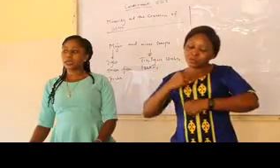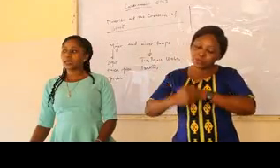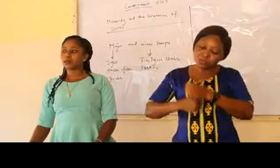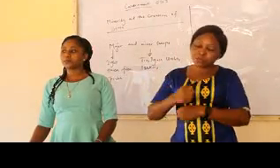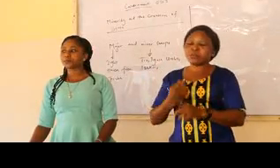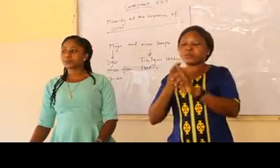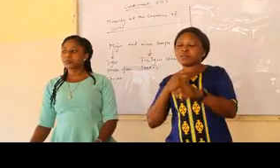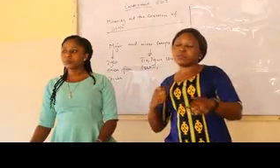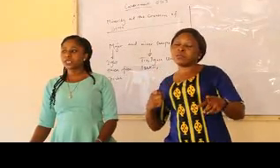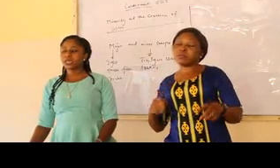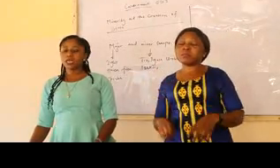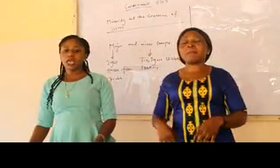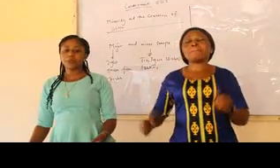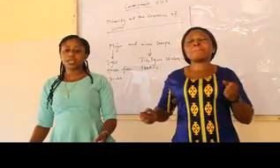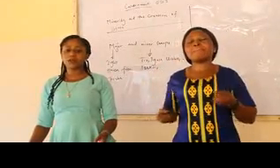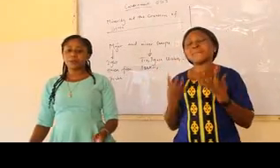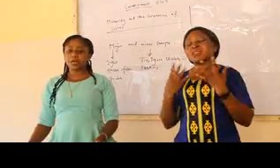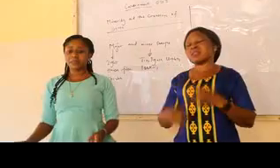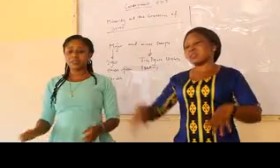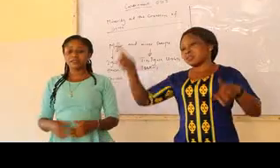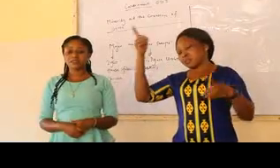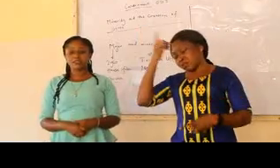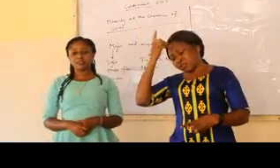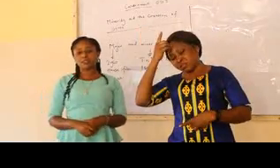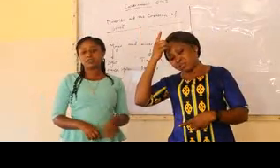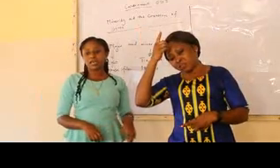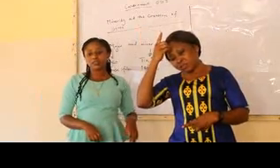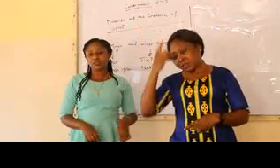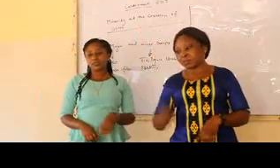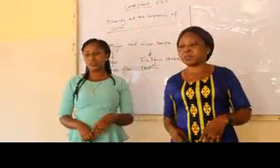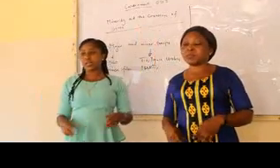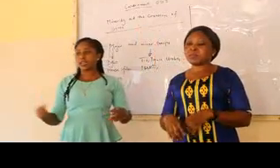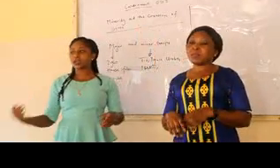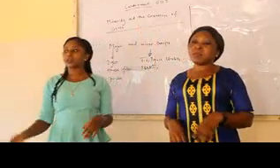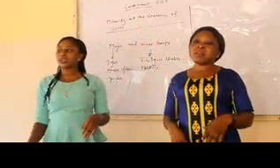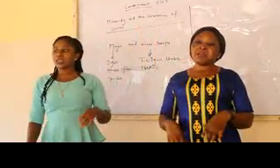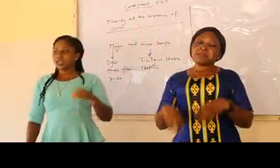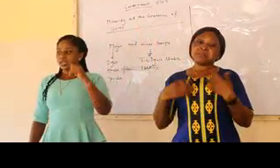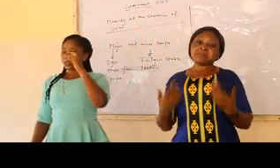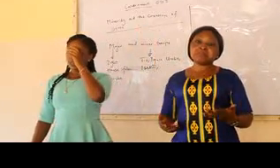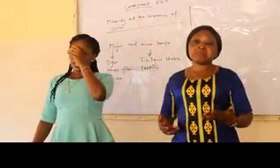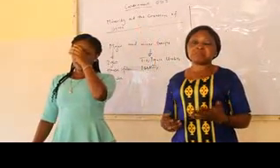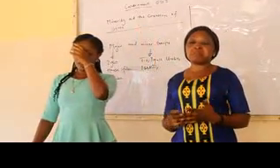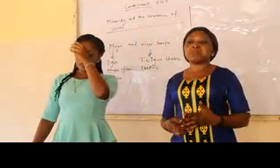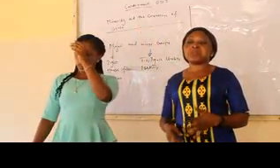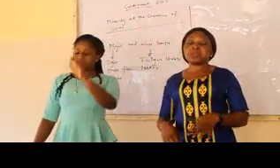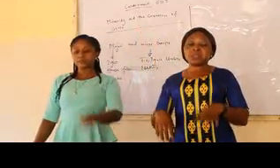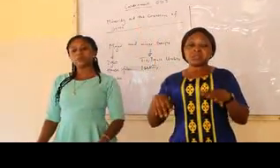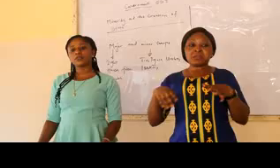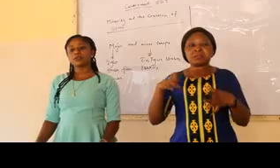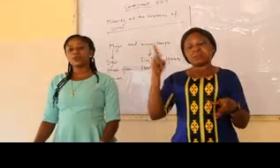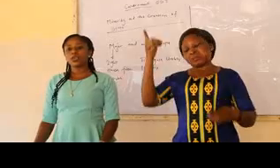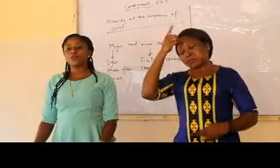about the epidemic or pandemic diseases. These are diseases like Lassa